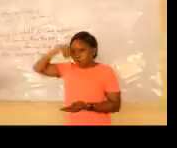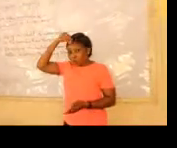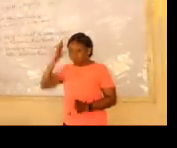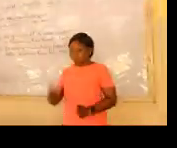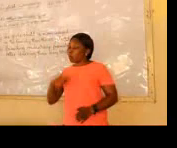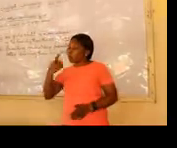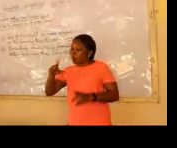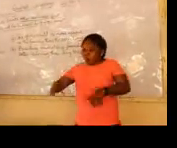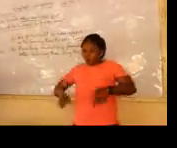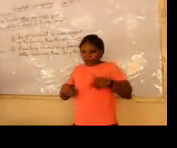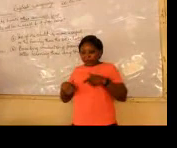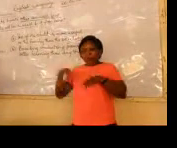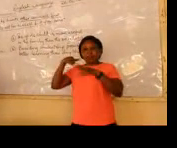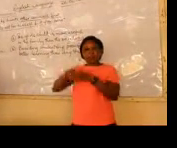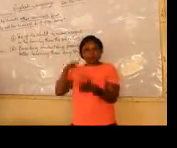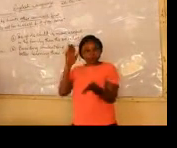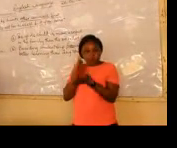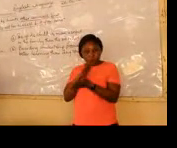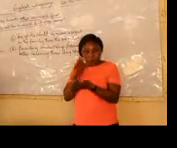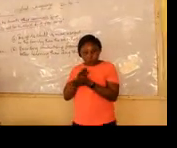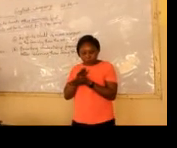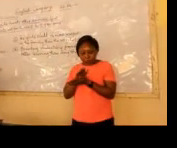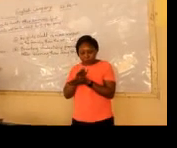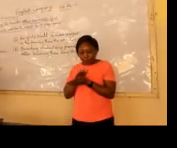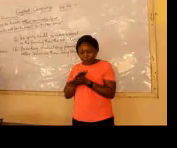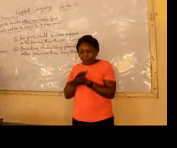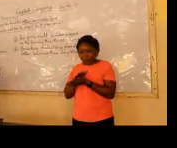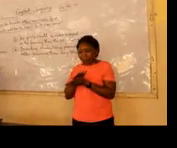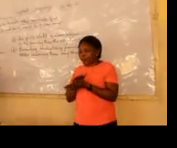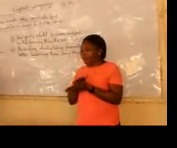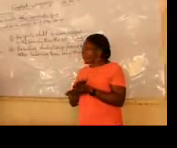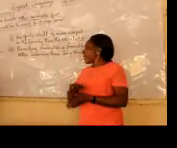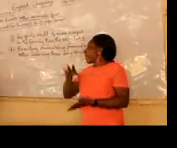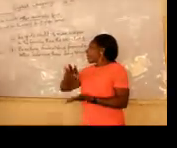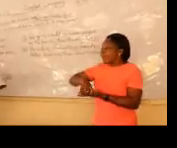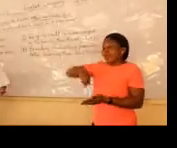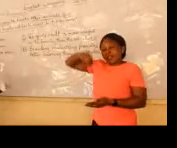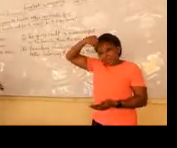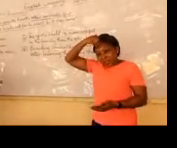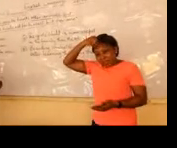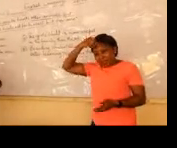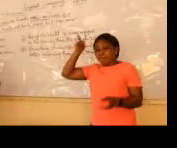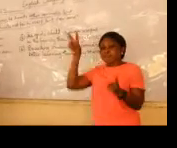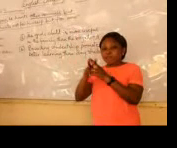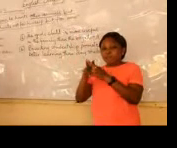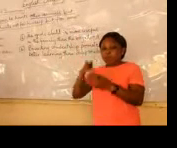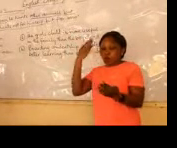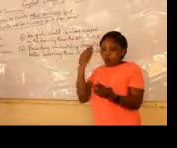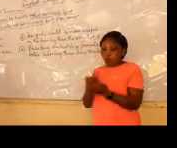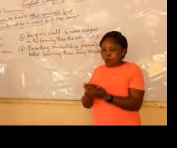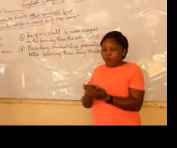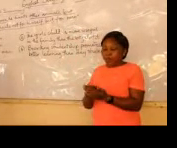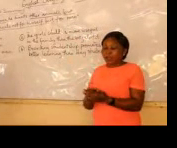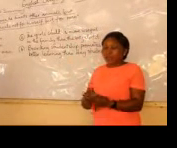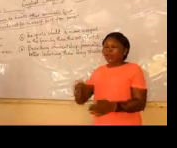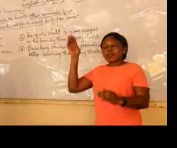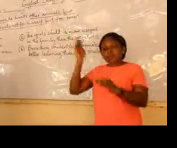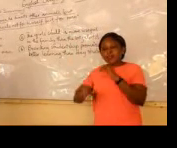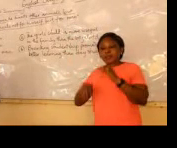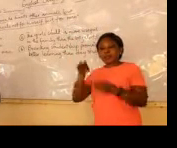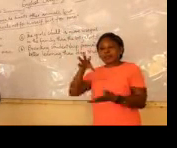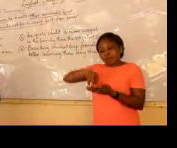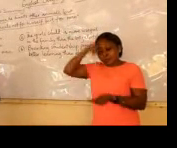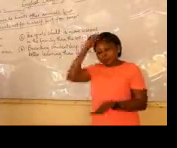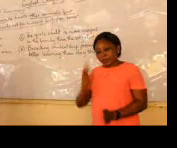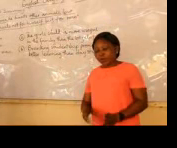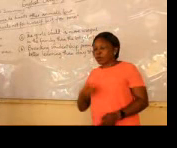So pick any of these two and do it. And thanks for